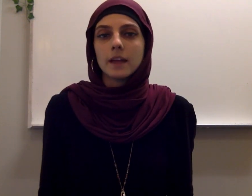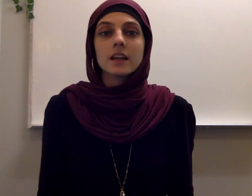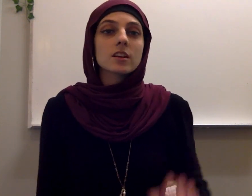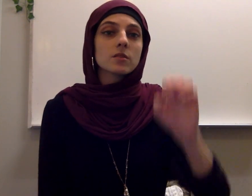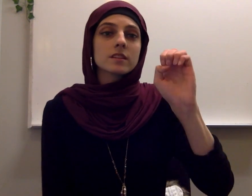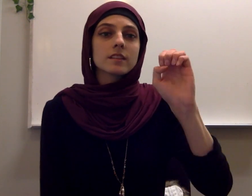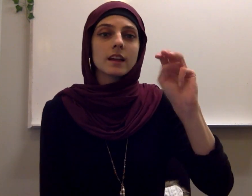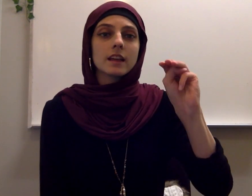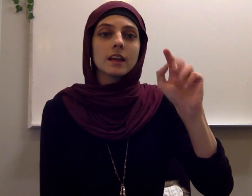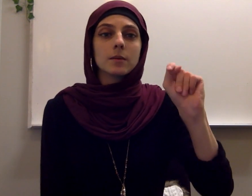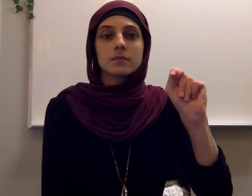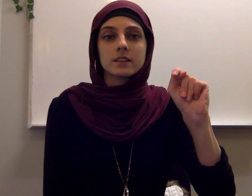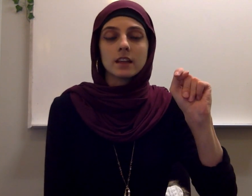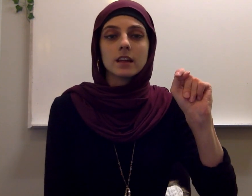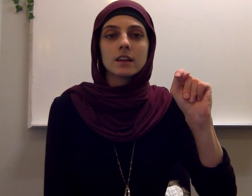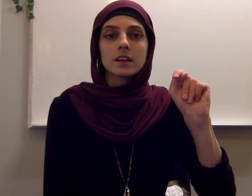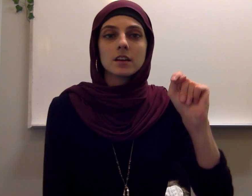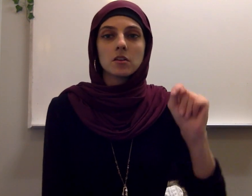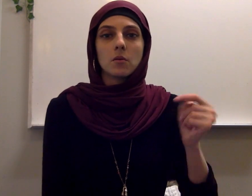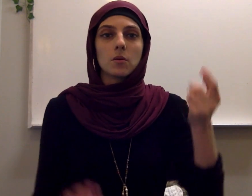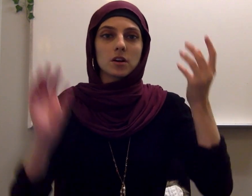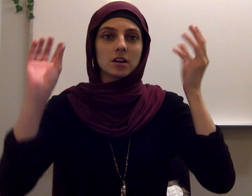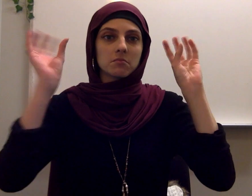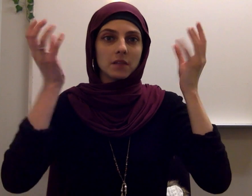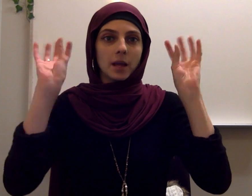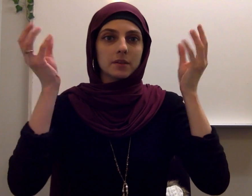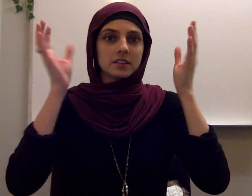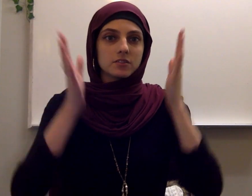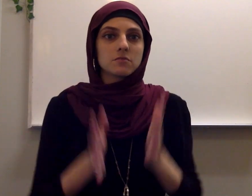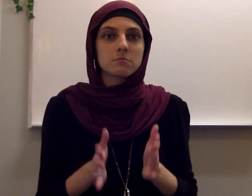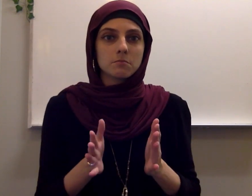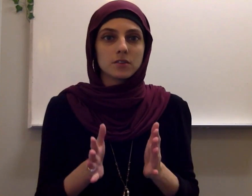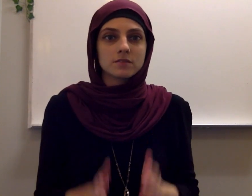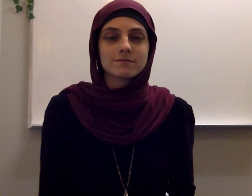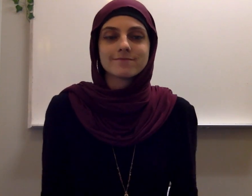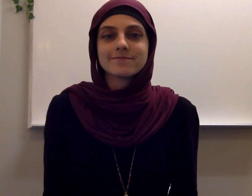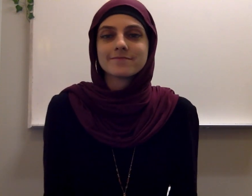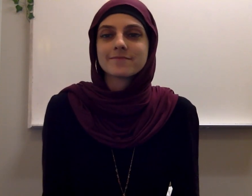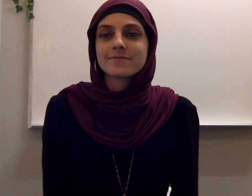Paramedic, you can sign EMT or ambulance person.